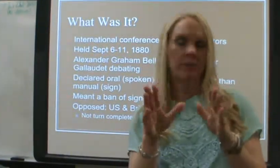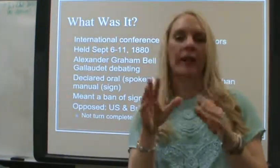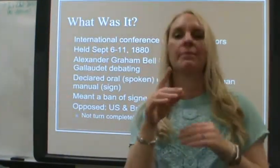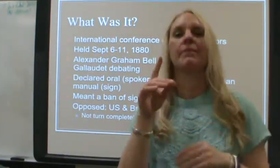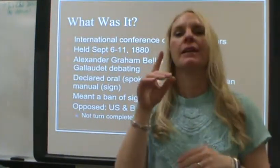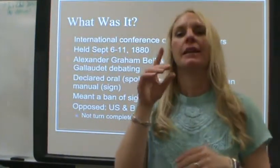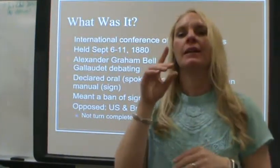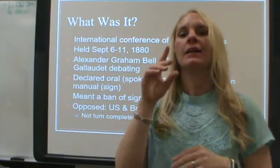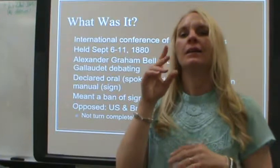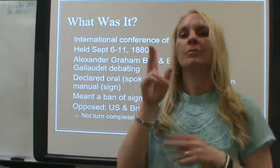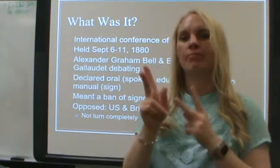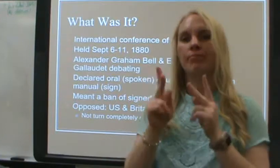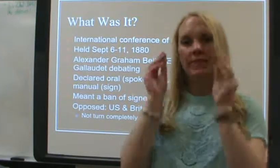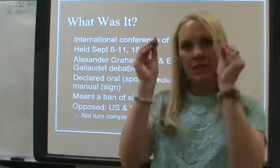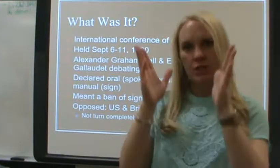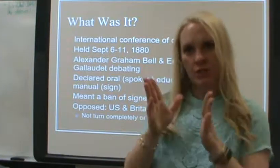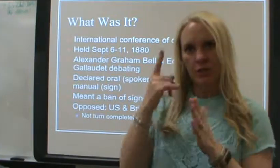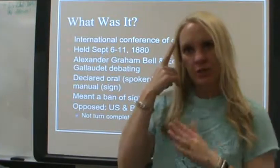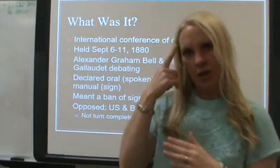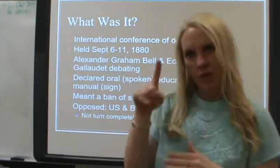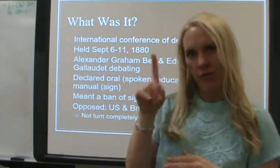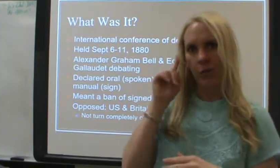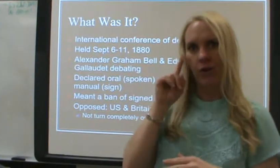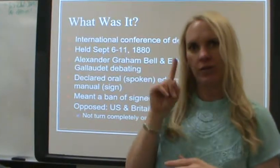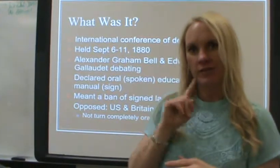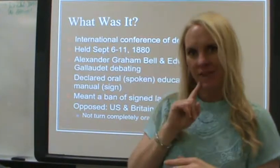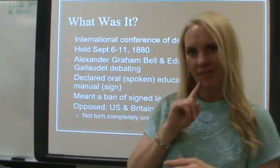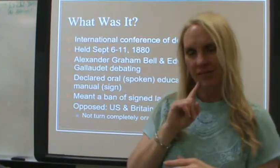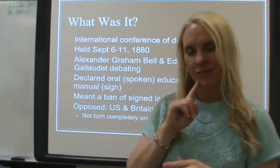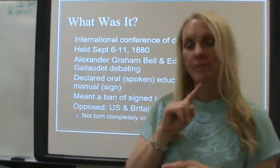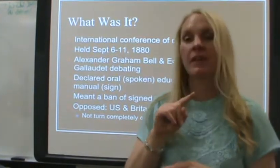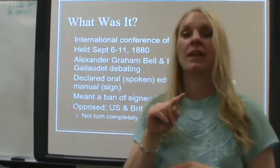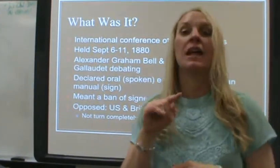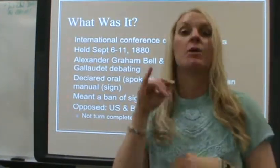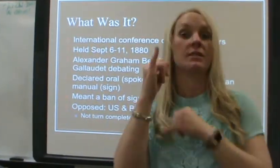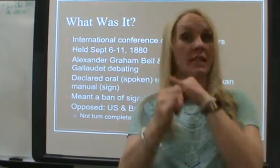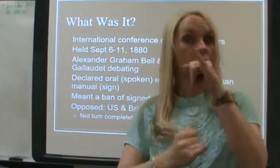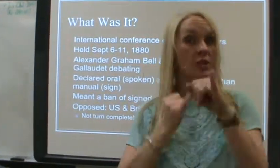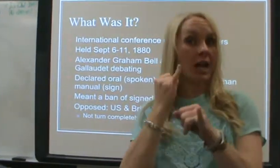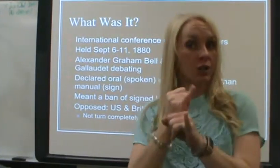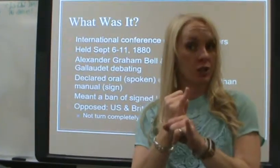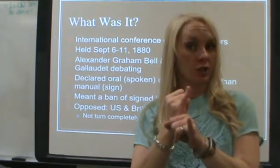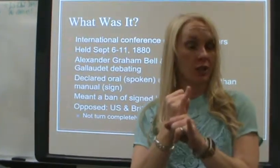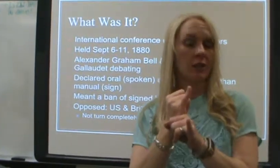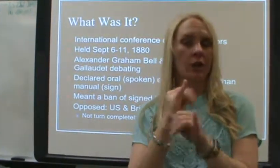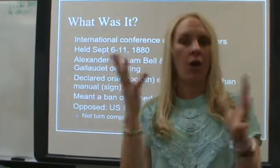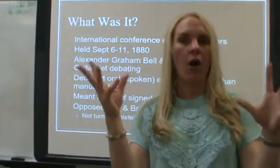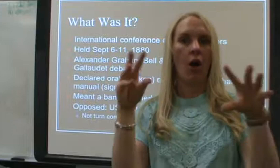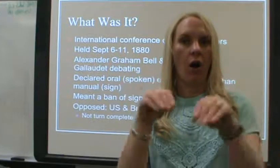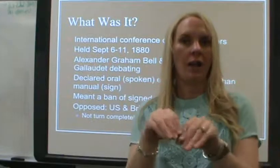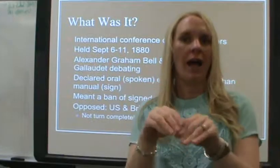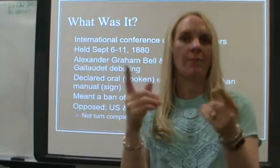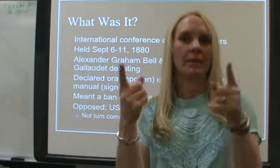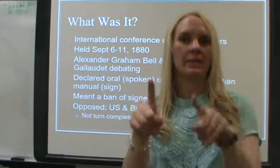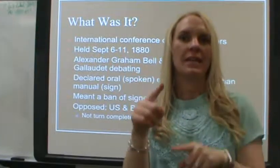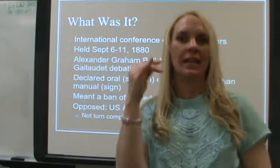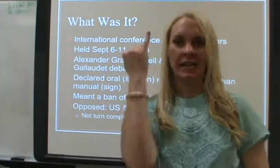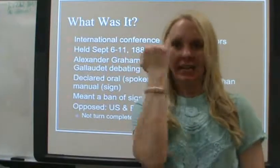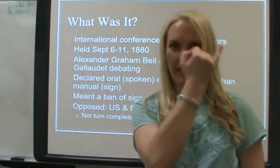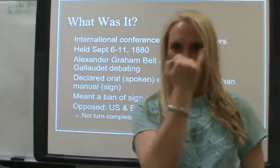right? Teachers for the deaf. It was international, all happened in